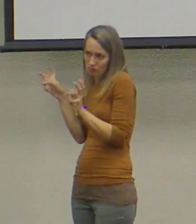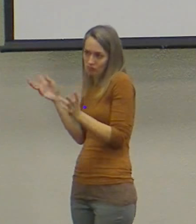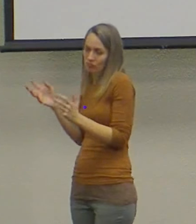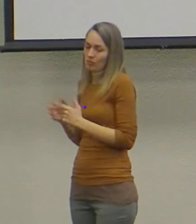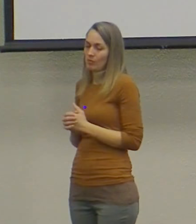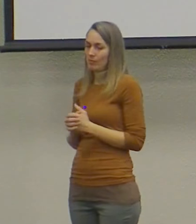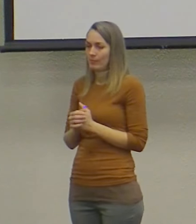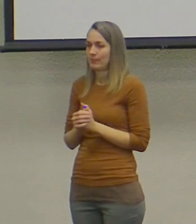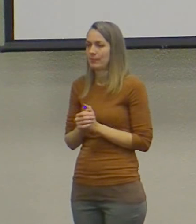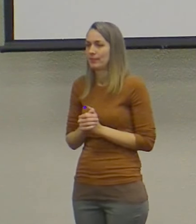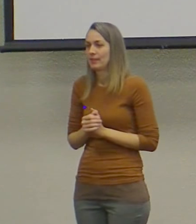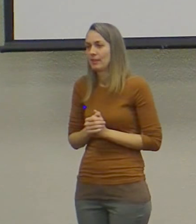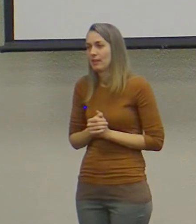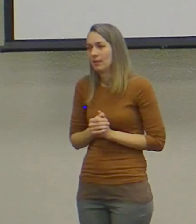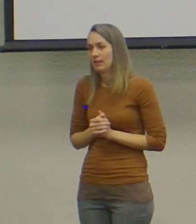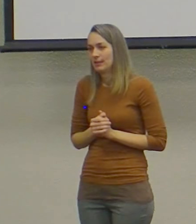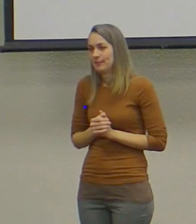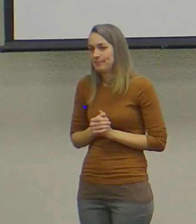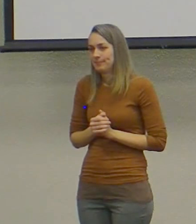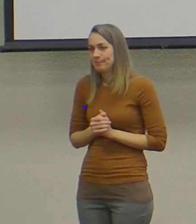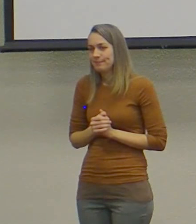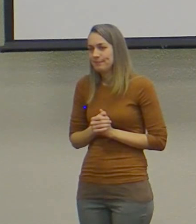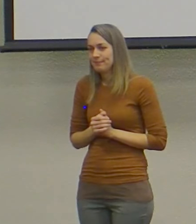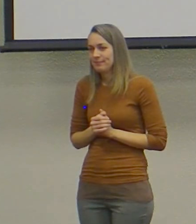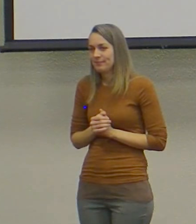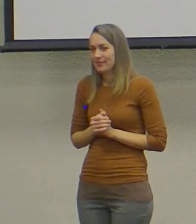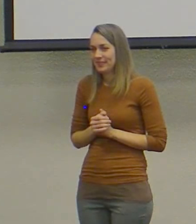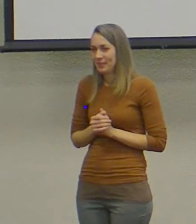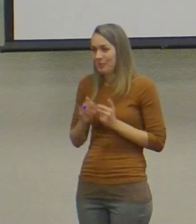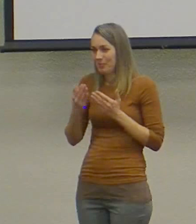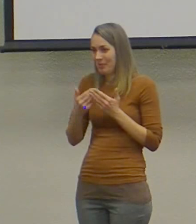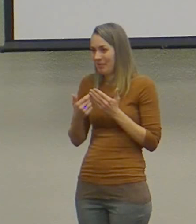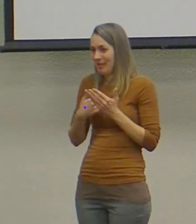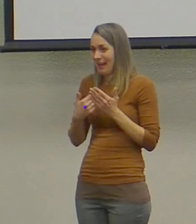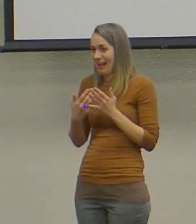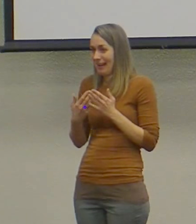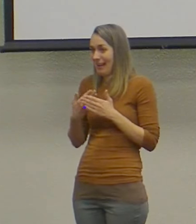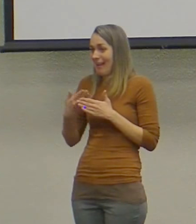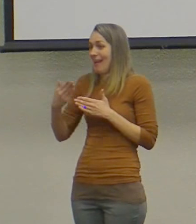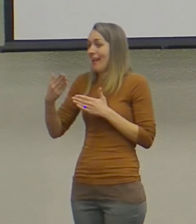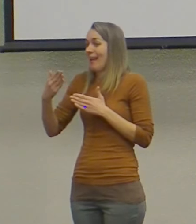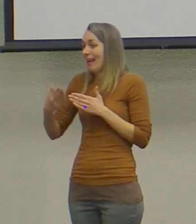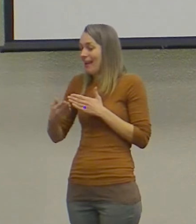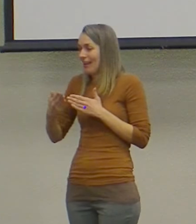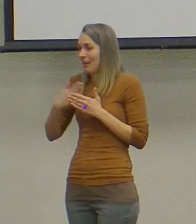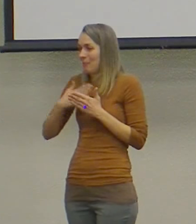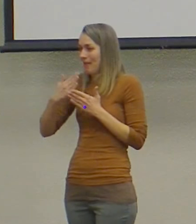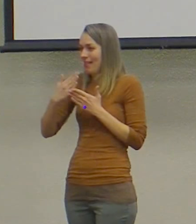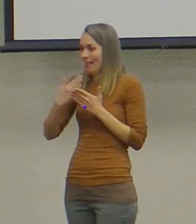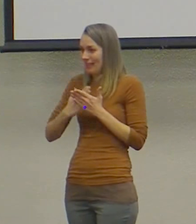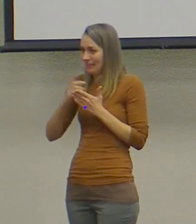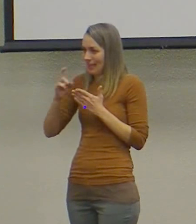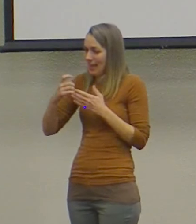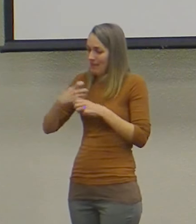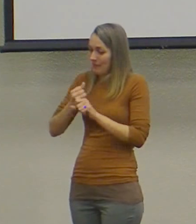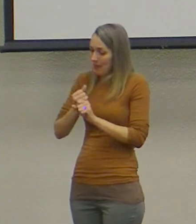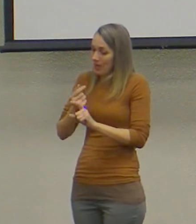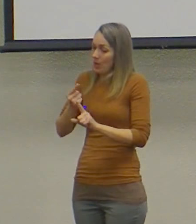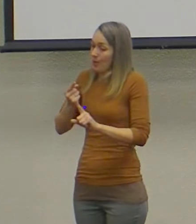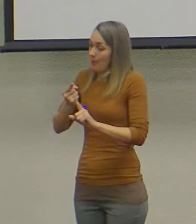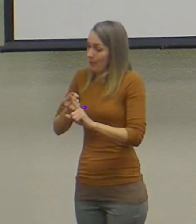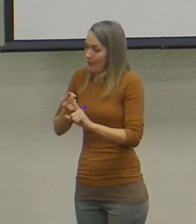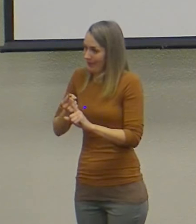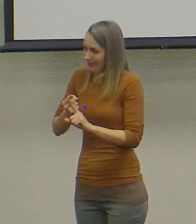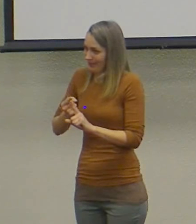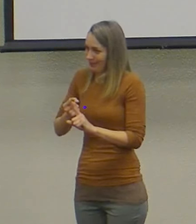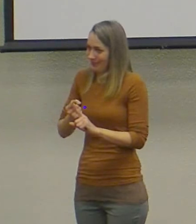I can't close this lesson without getting to this point, because I think it's pretty important, especially for those who are young and unmarried